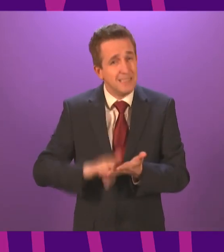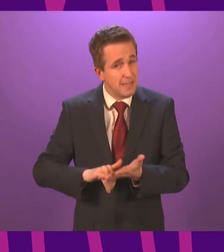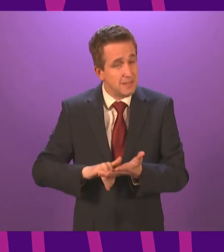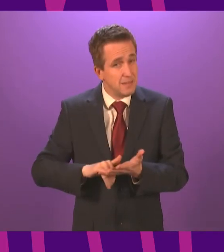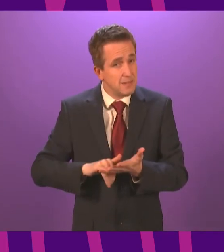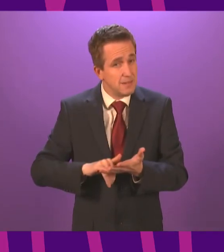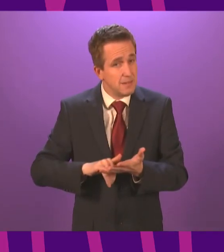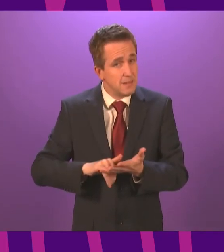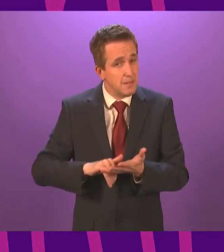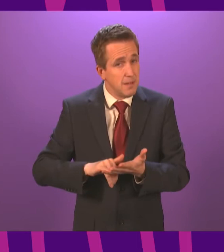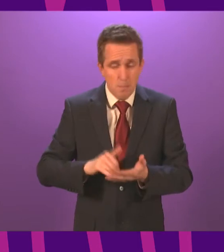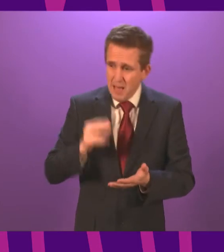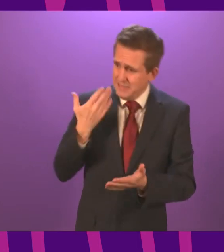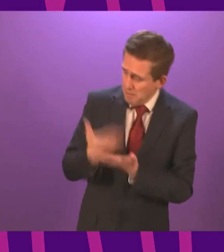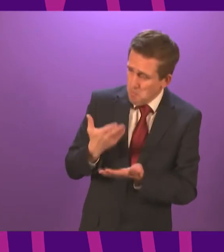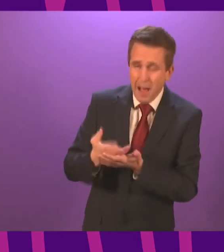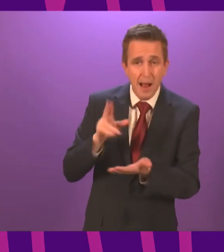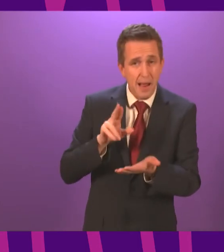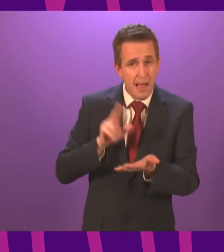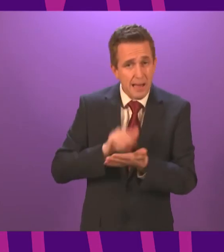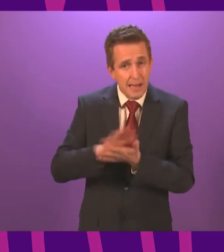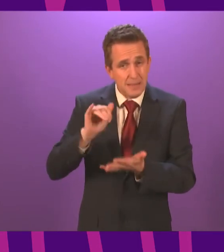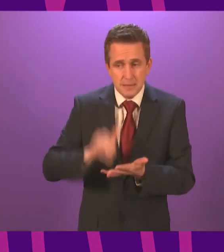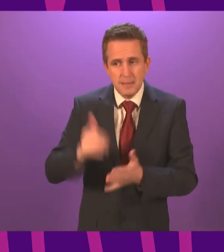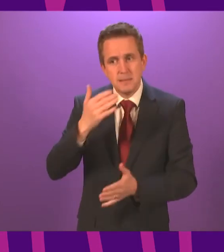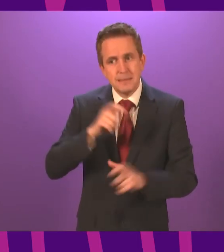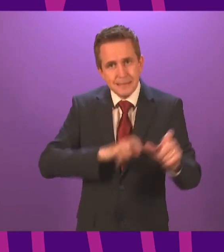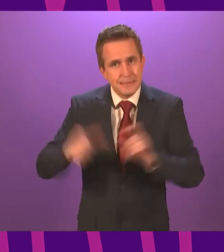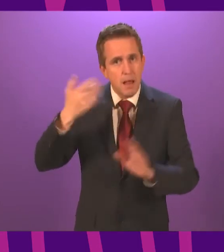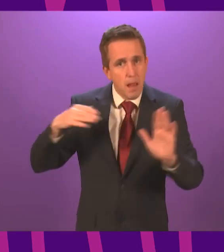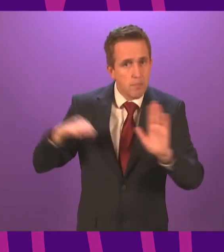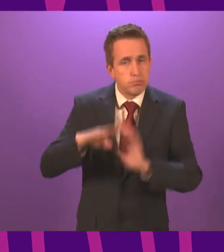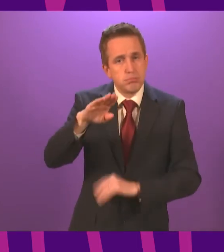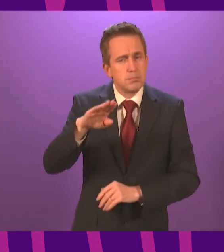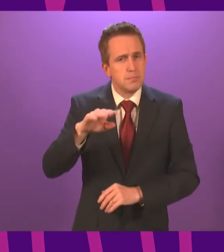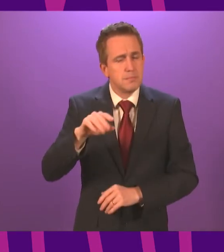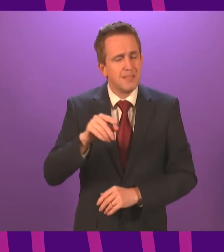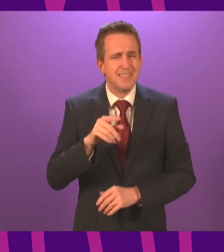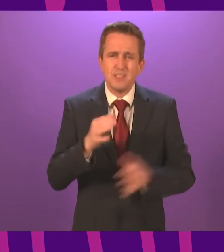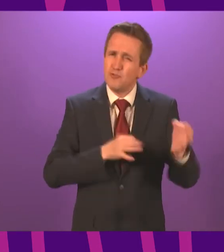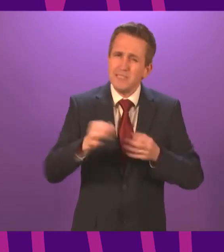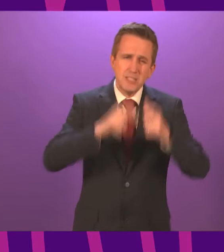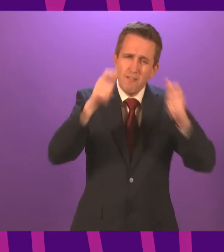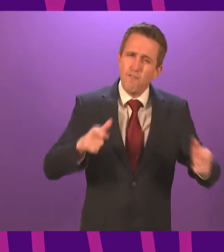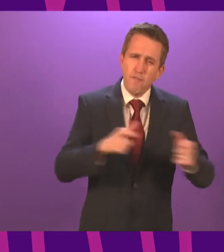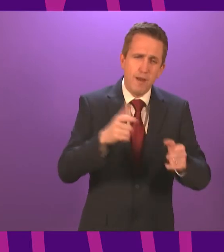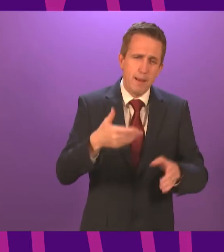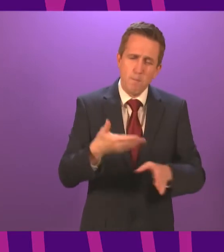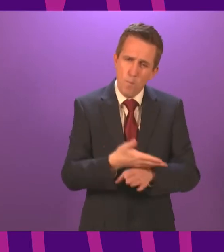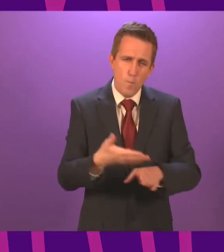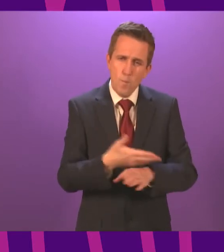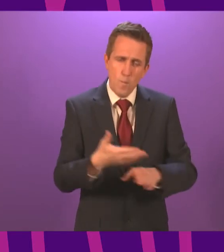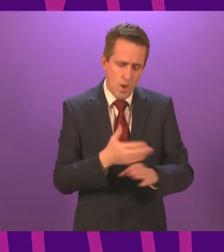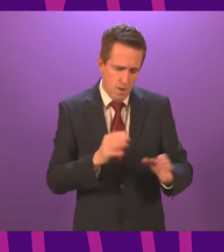So I'd like an explanation as to why the strategic framework is flawed. it doesn't have the indicators all